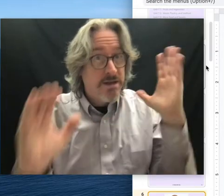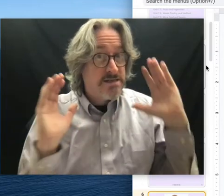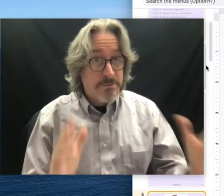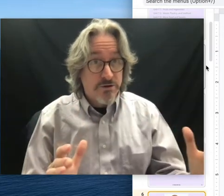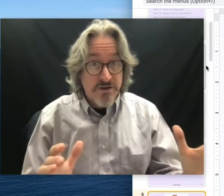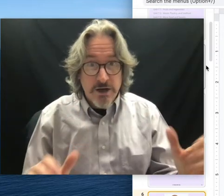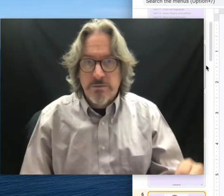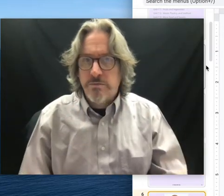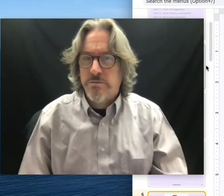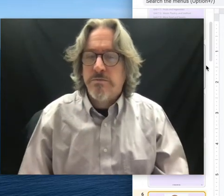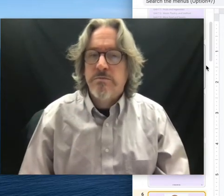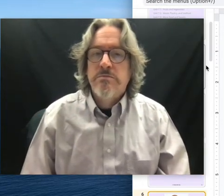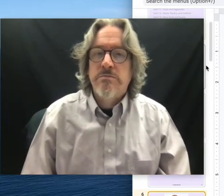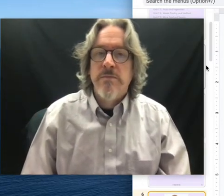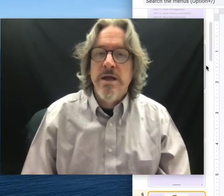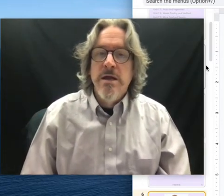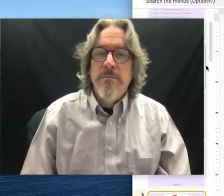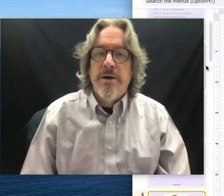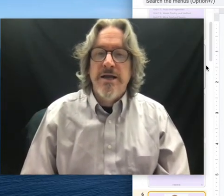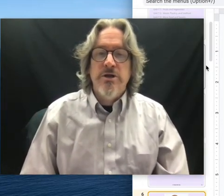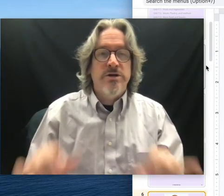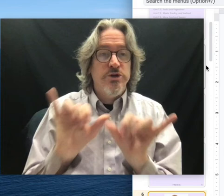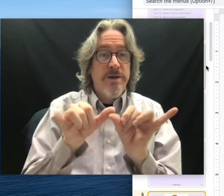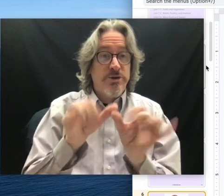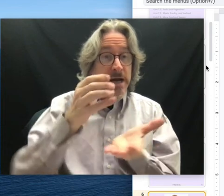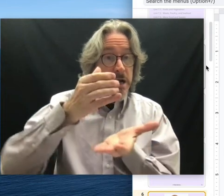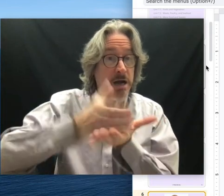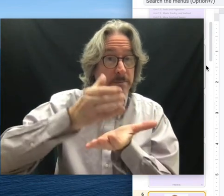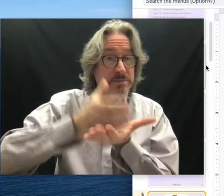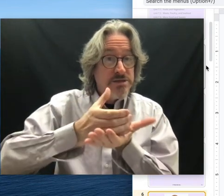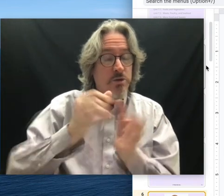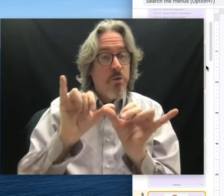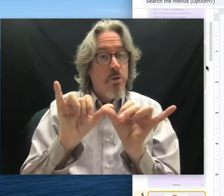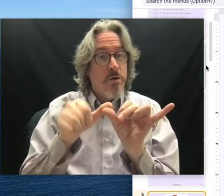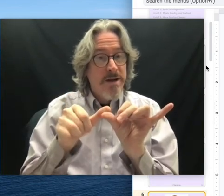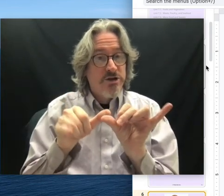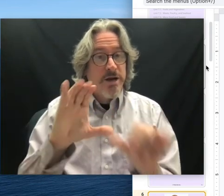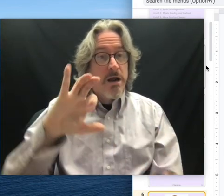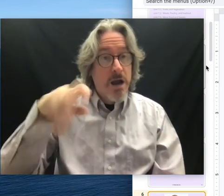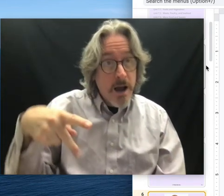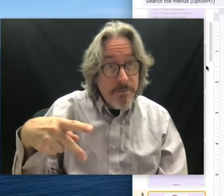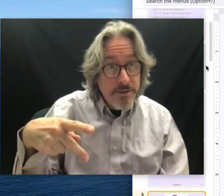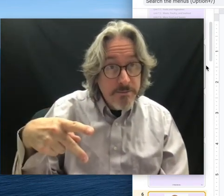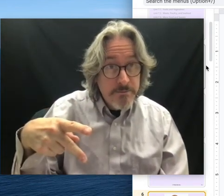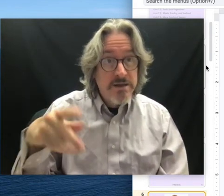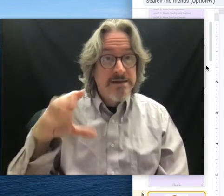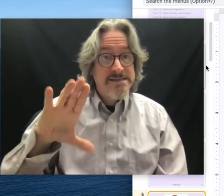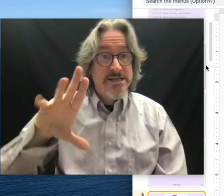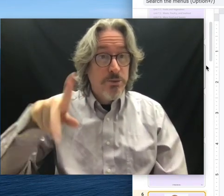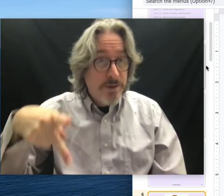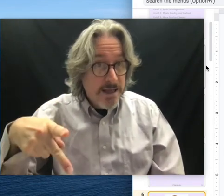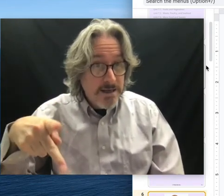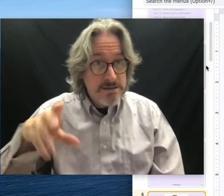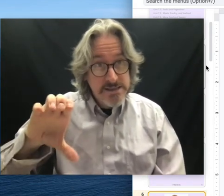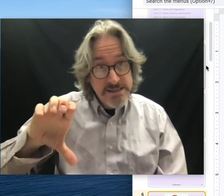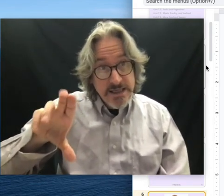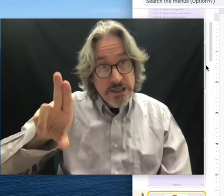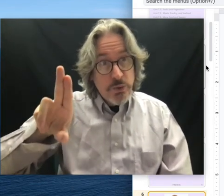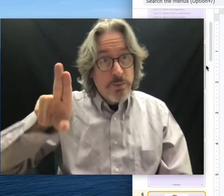vocab as a separate video, but you could do measuring cups or measuring cup,